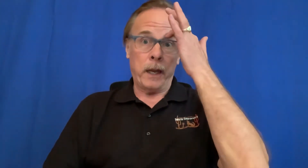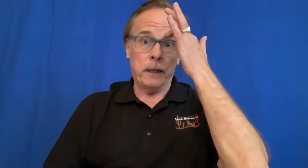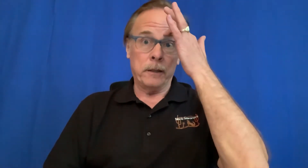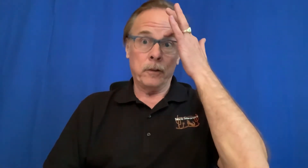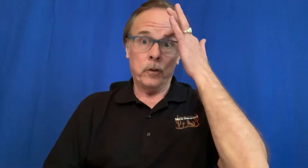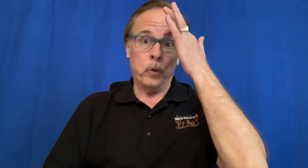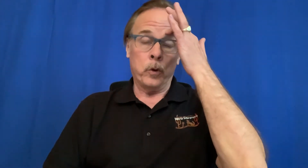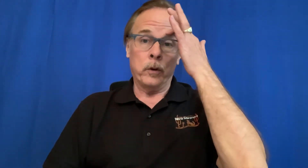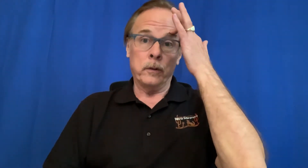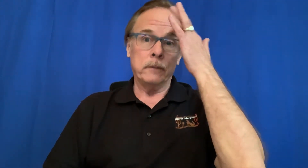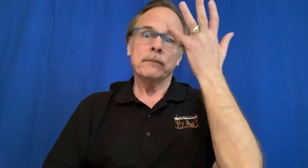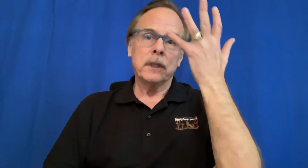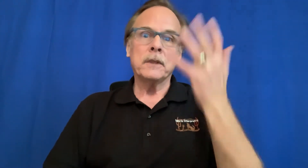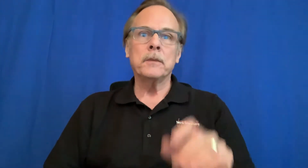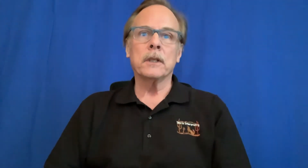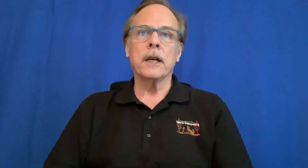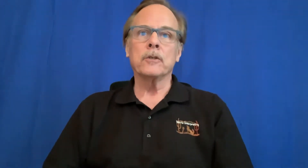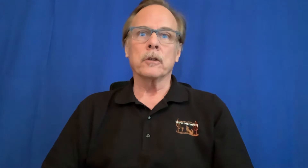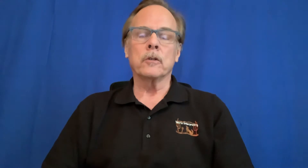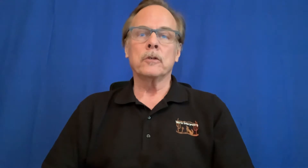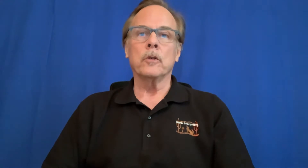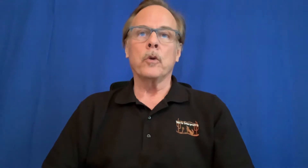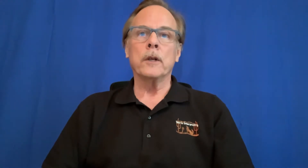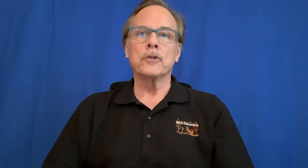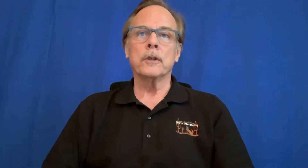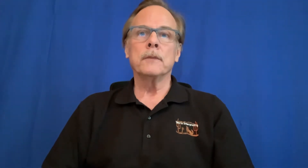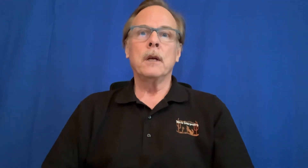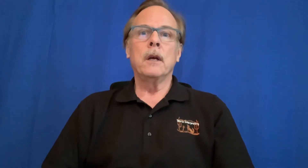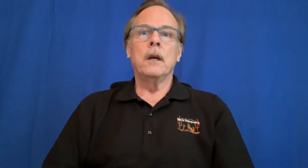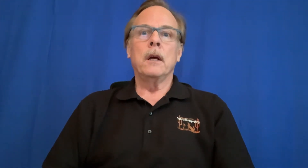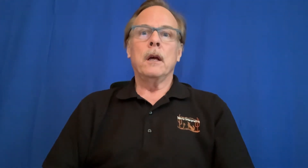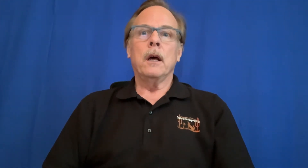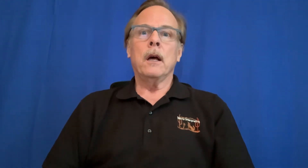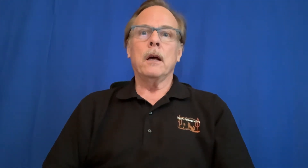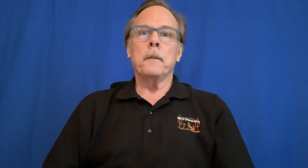command or sometimes in an answer to a question.